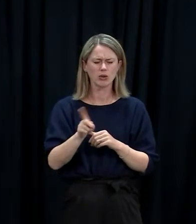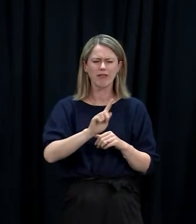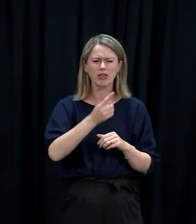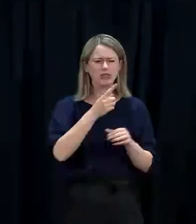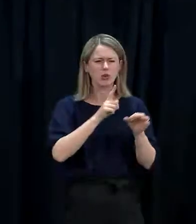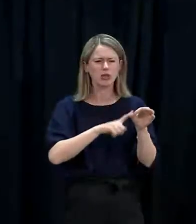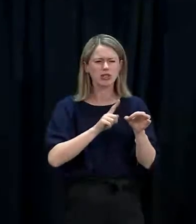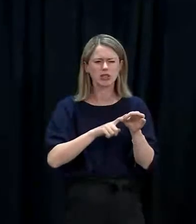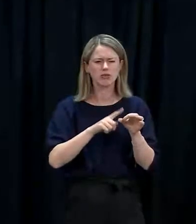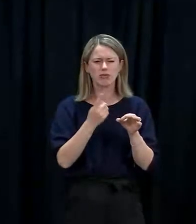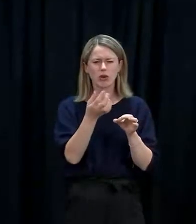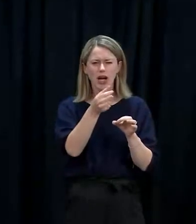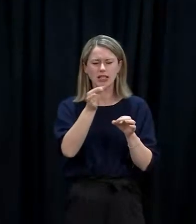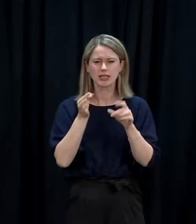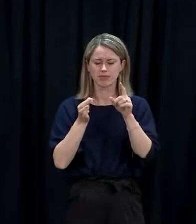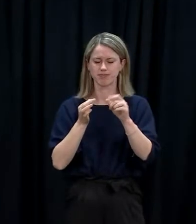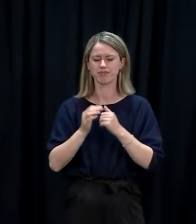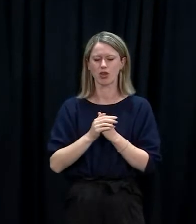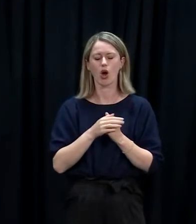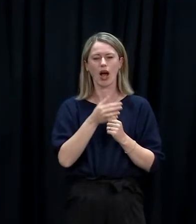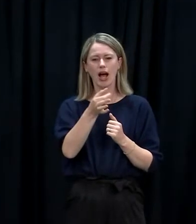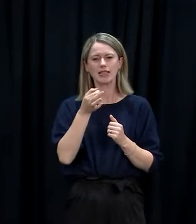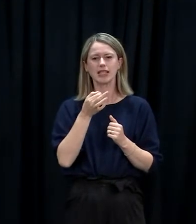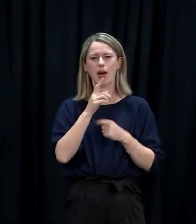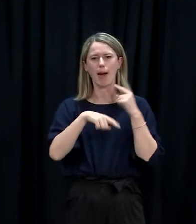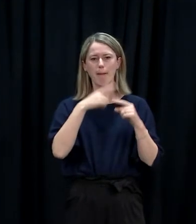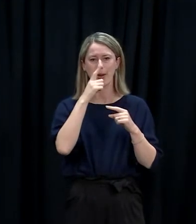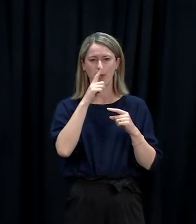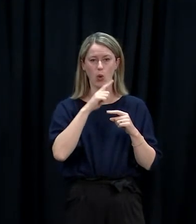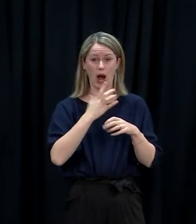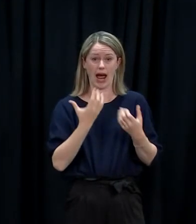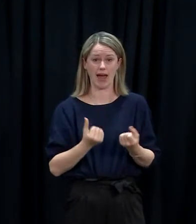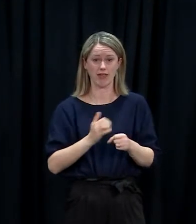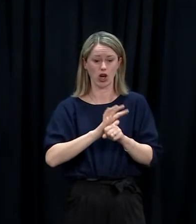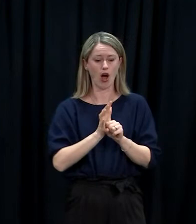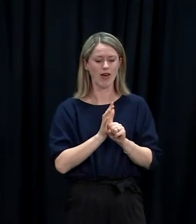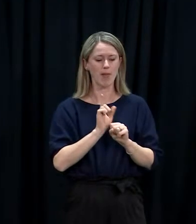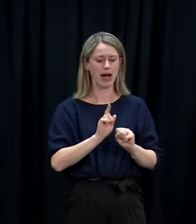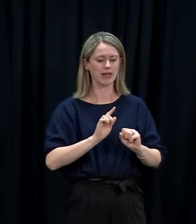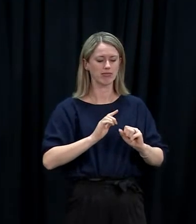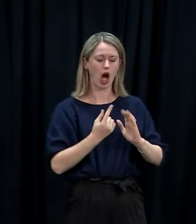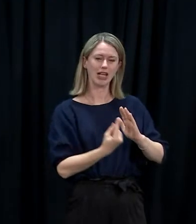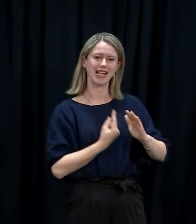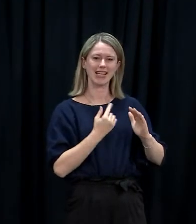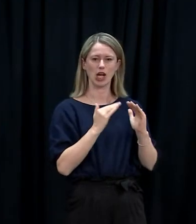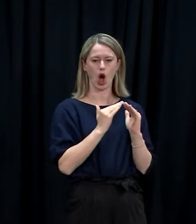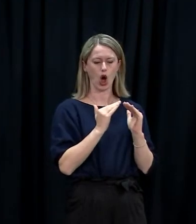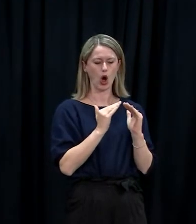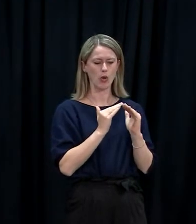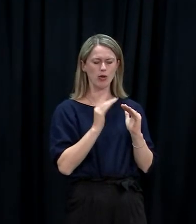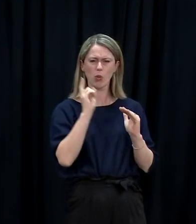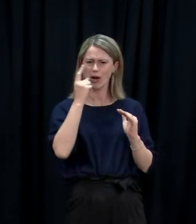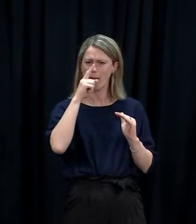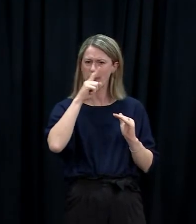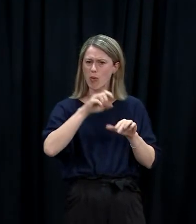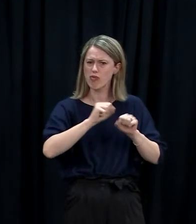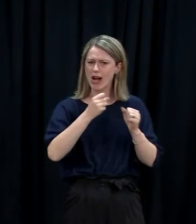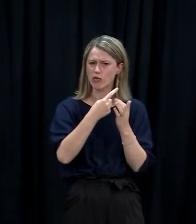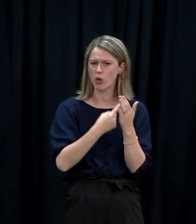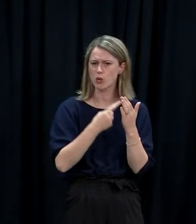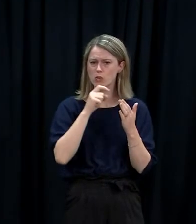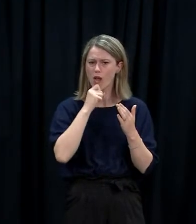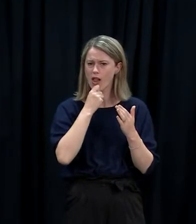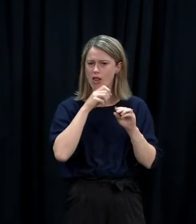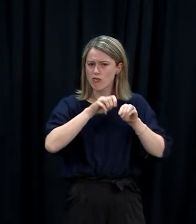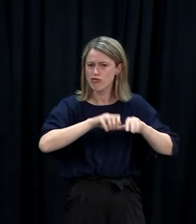remember the first part of your question. Positive cases isolating at home, how concerned are you about COVID spreading with people not following the rules and what procedures are in place? So we